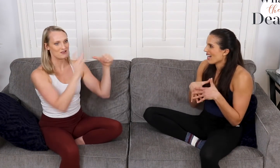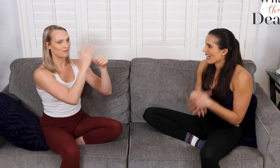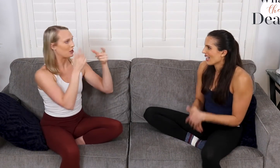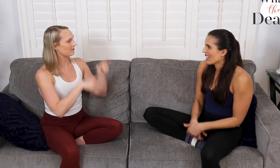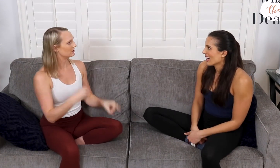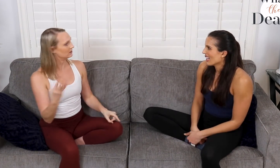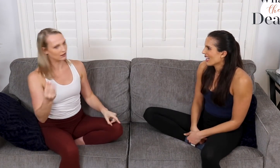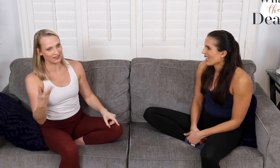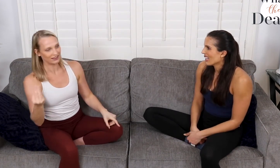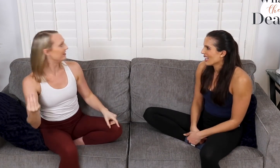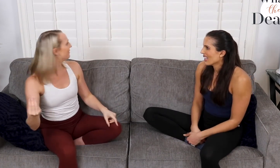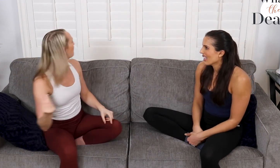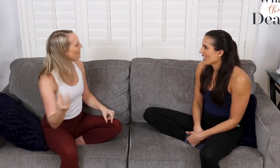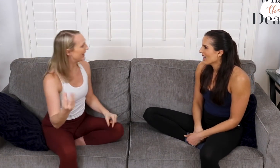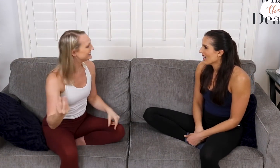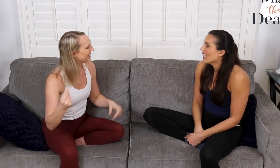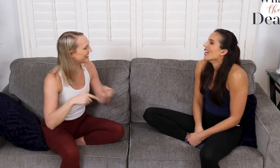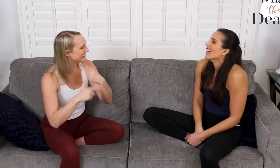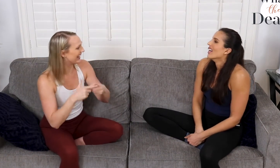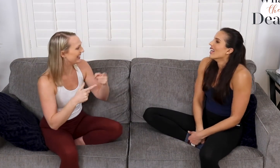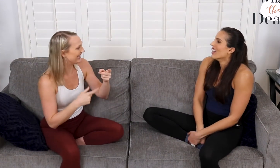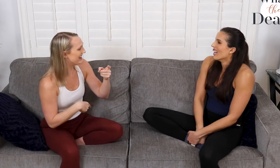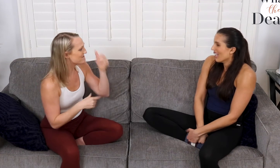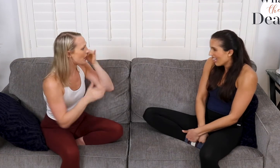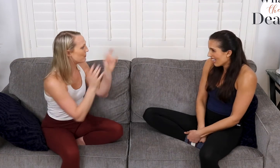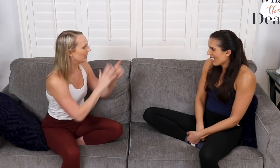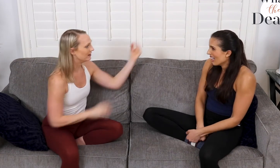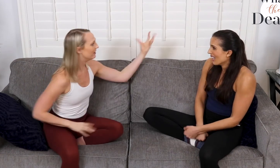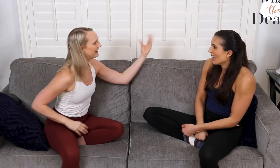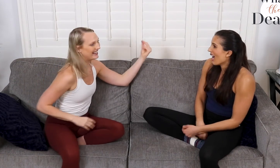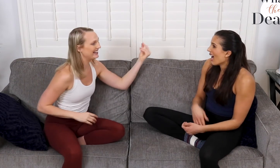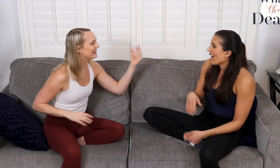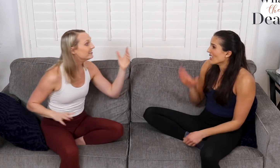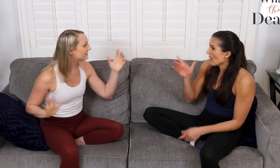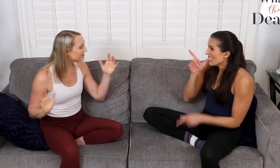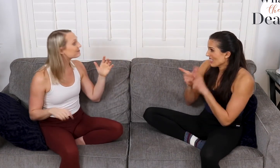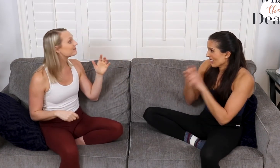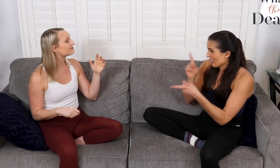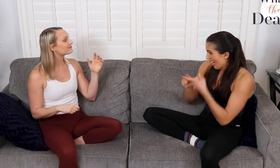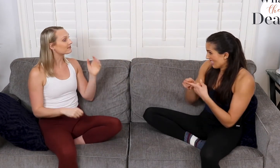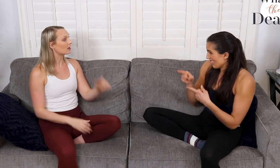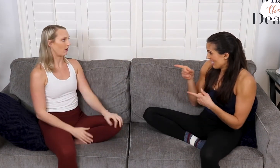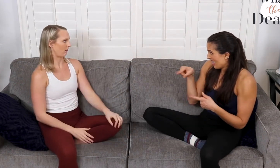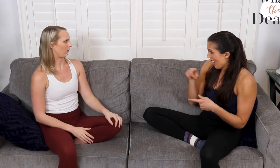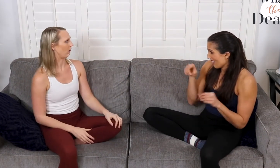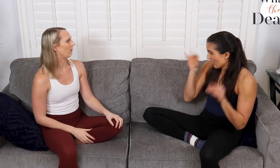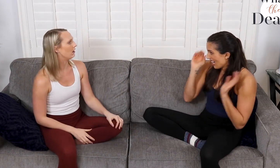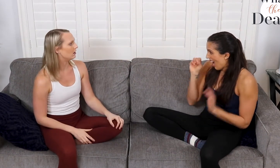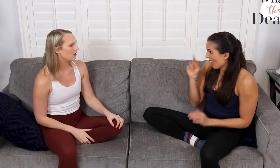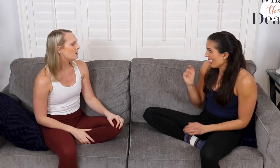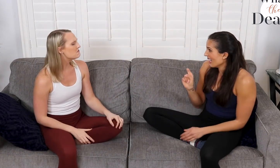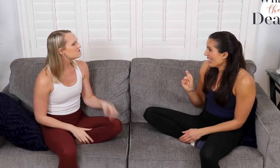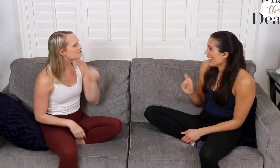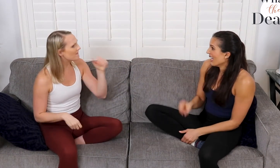a.m. And how many times it's happened throughout the night. And you get to the point sometimes where a fire alarm happens and I'm like, you know what? I